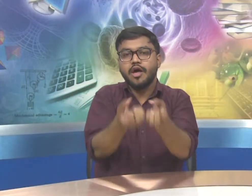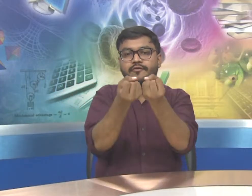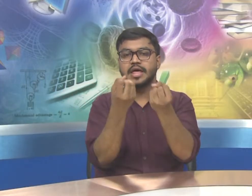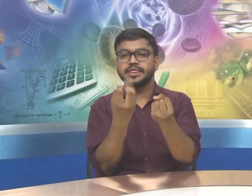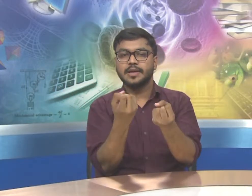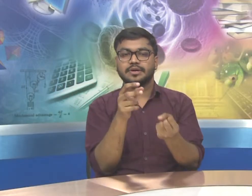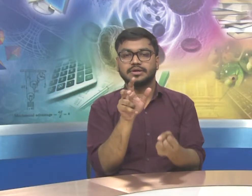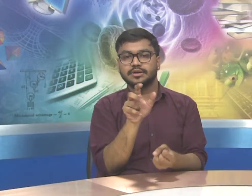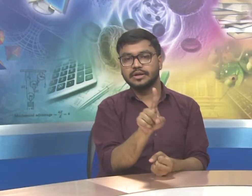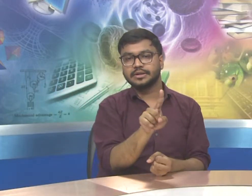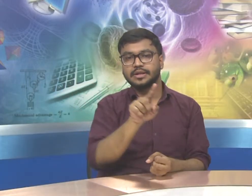1 mass unit each.